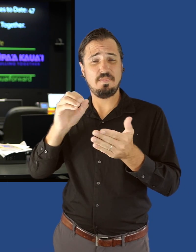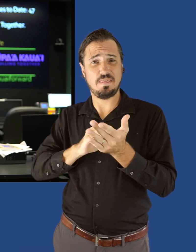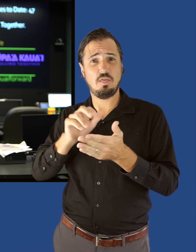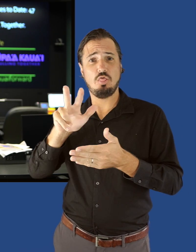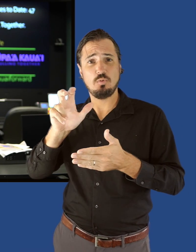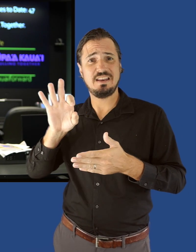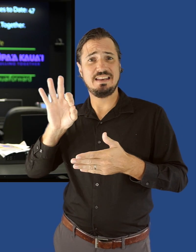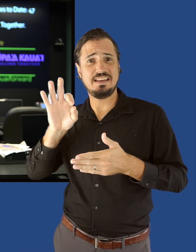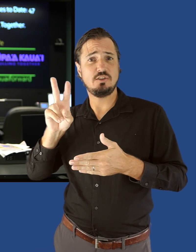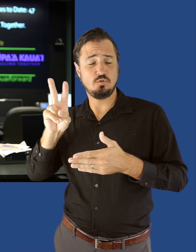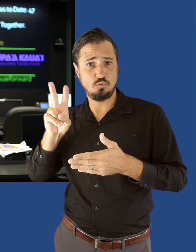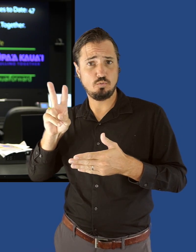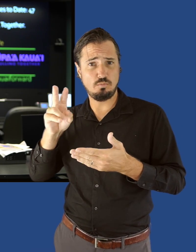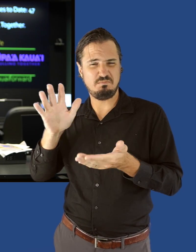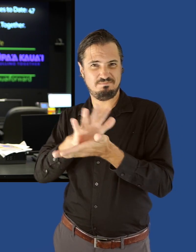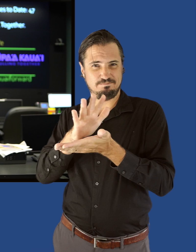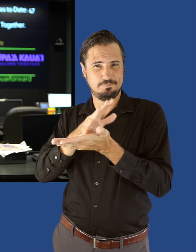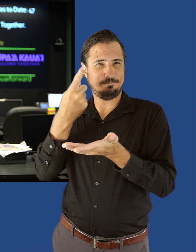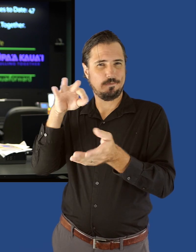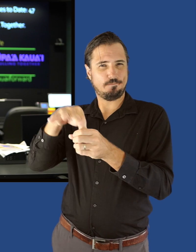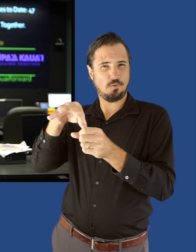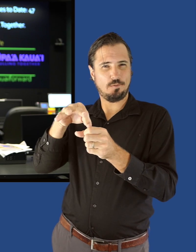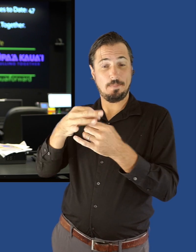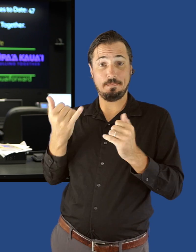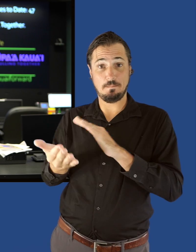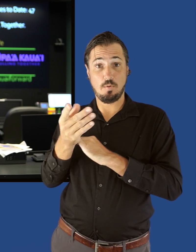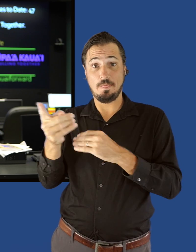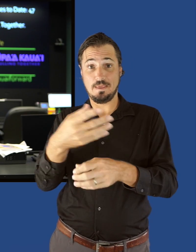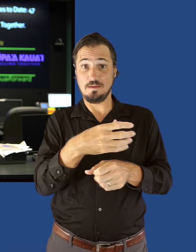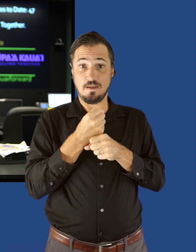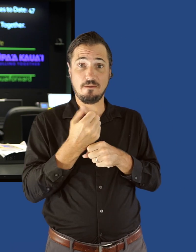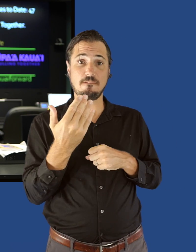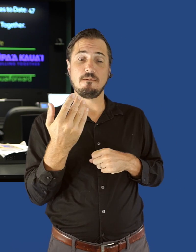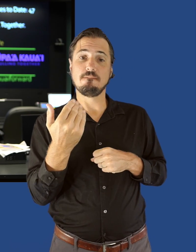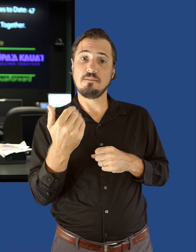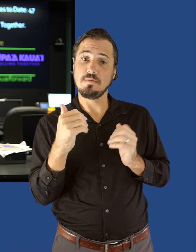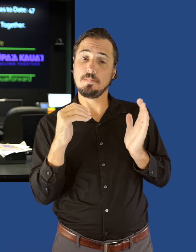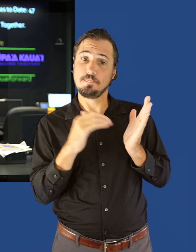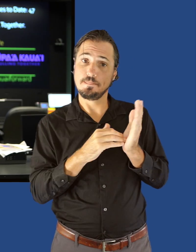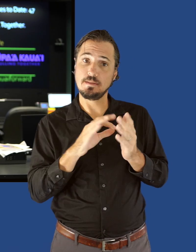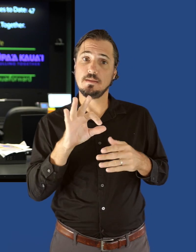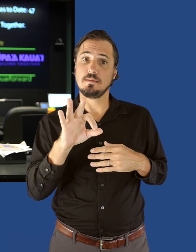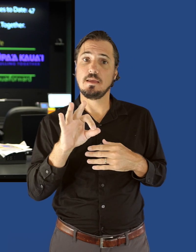40,392 ballots. As of this morning, they reported receiving